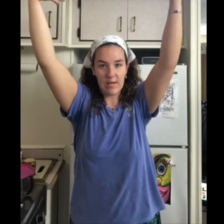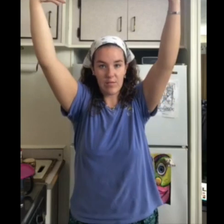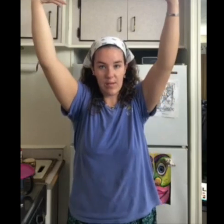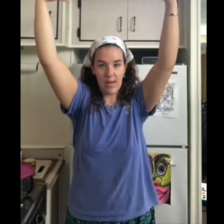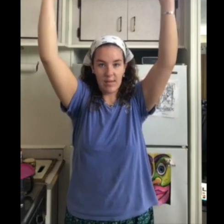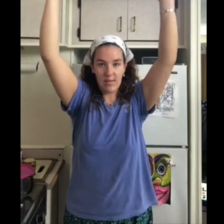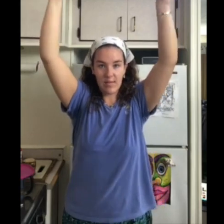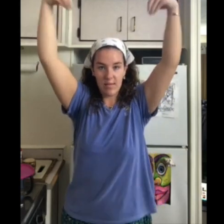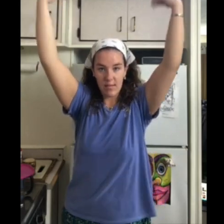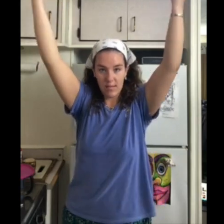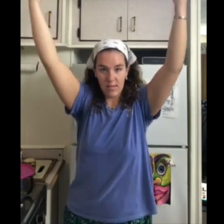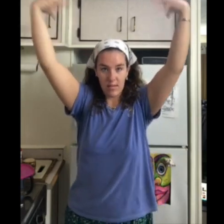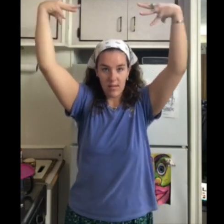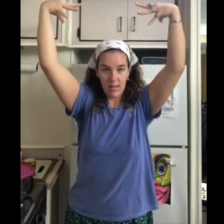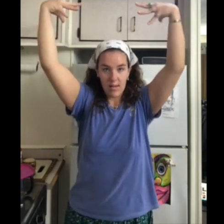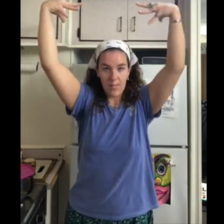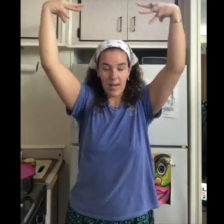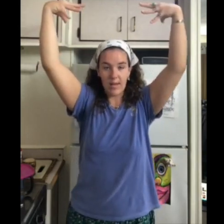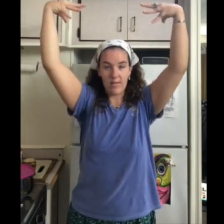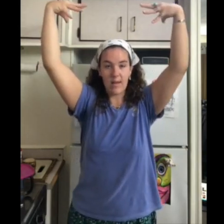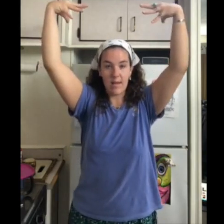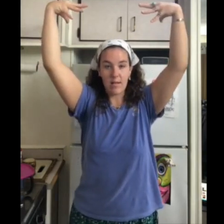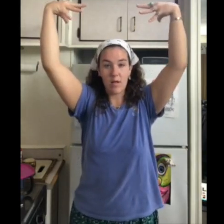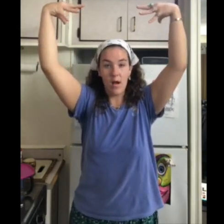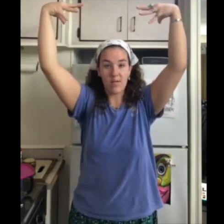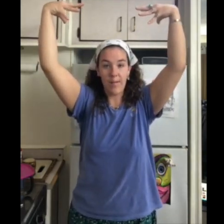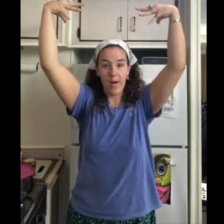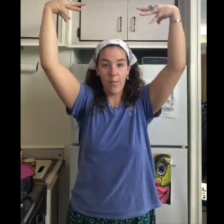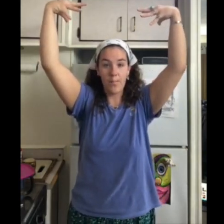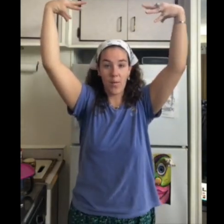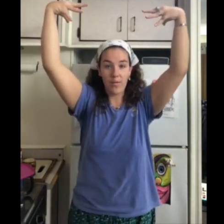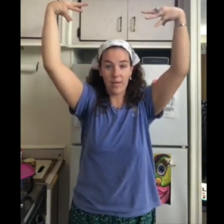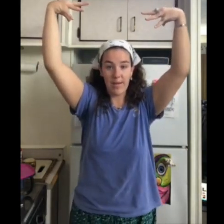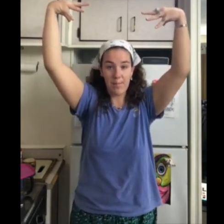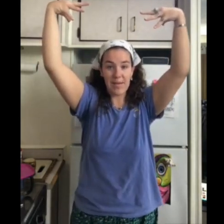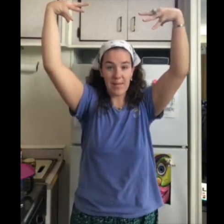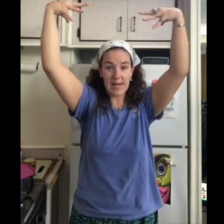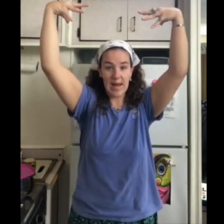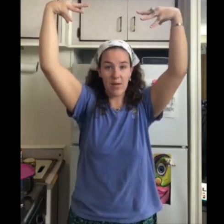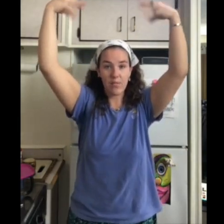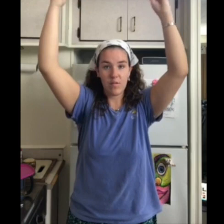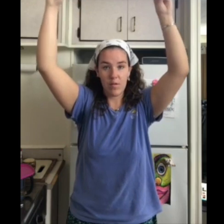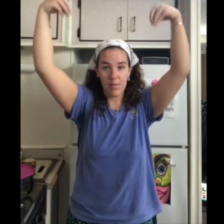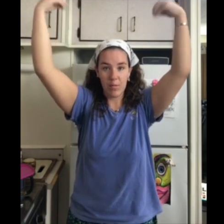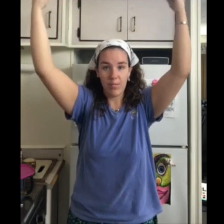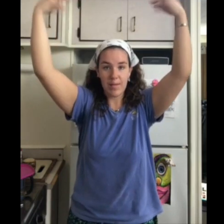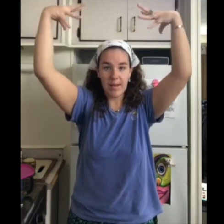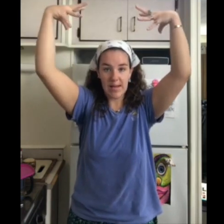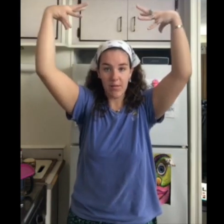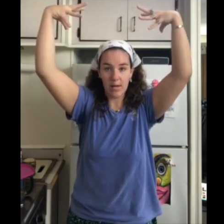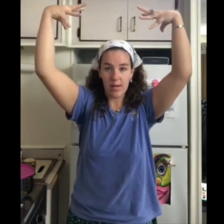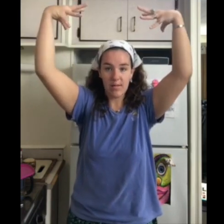do this because it talks about both of them beaming down, so they're both beaming down on us.